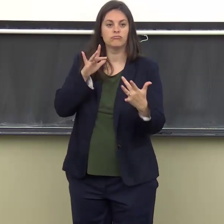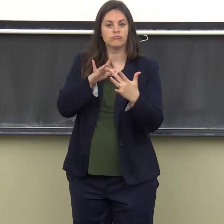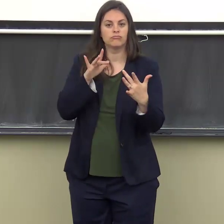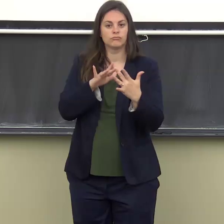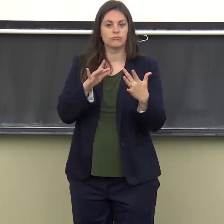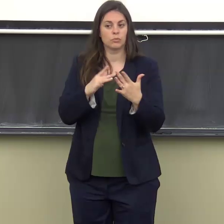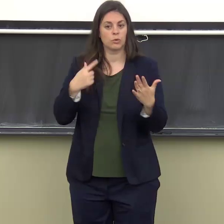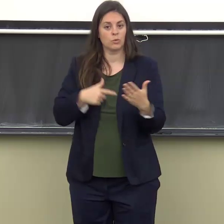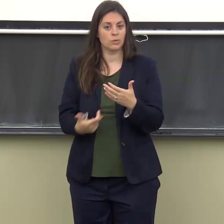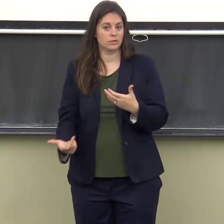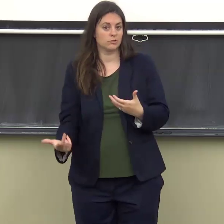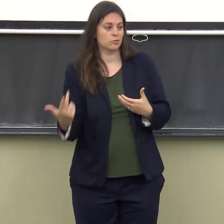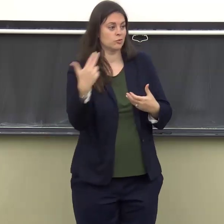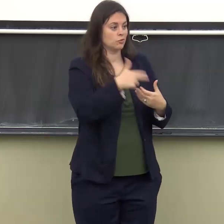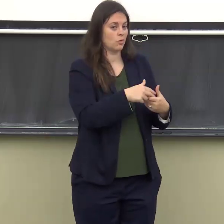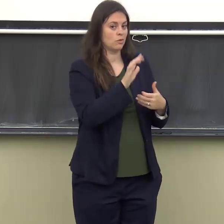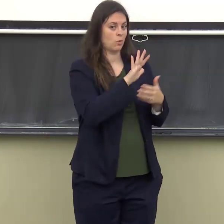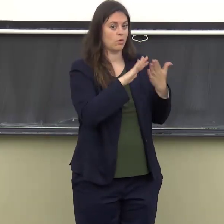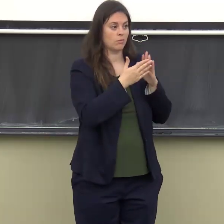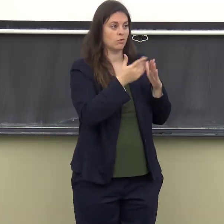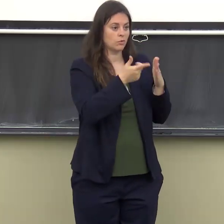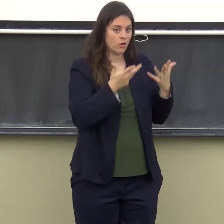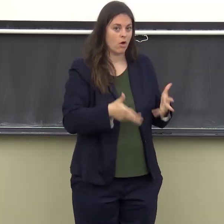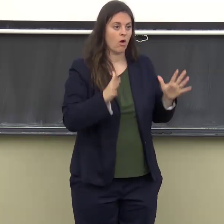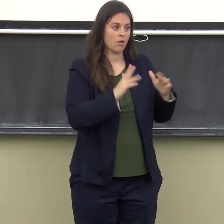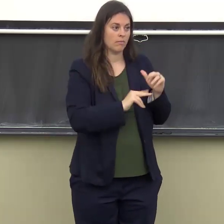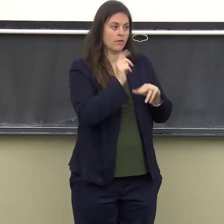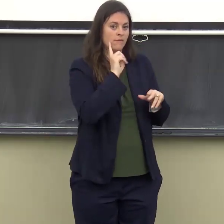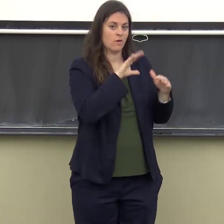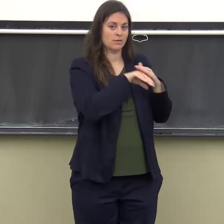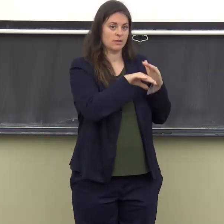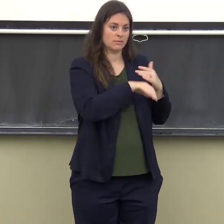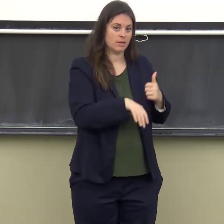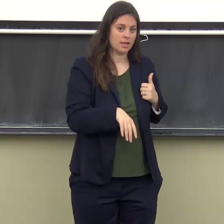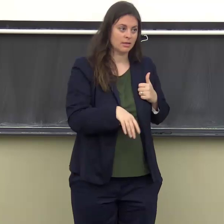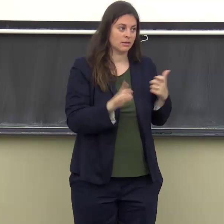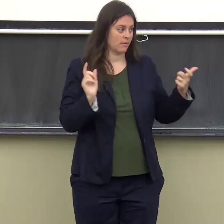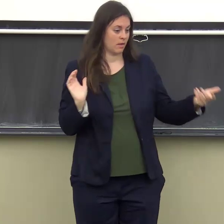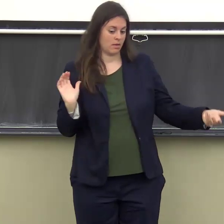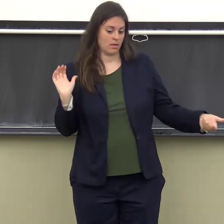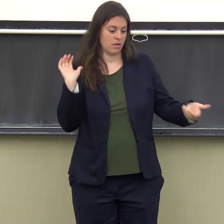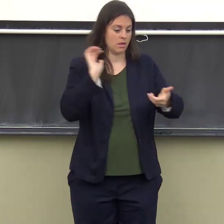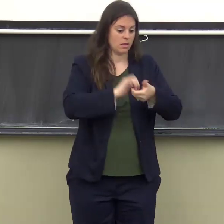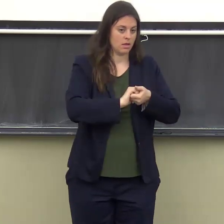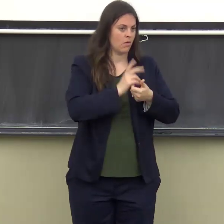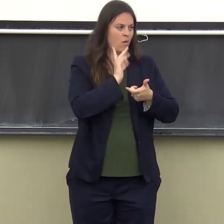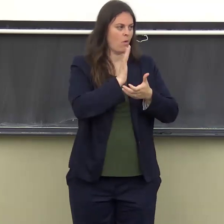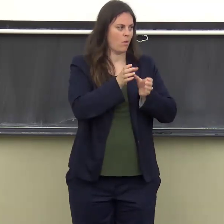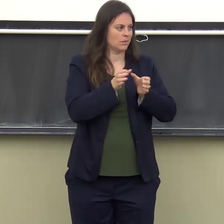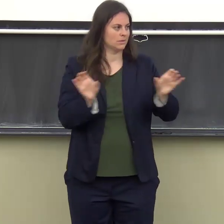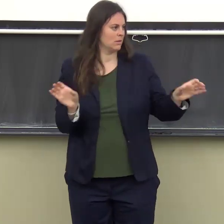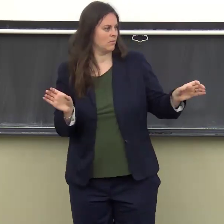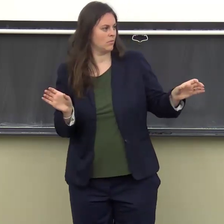join your community that you've already built for Accessible Canada? Are we going to join this to that? Are we going to maintain separate